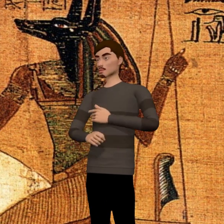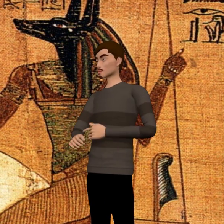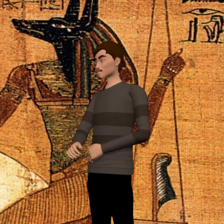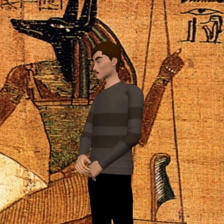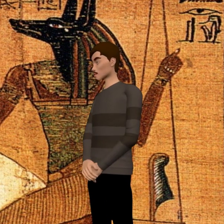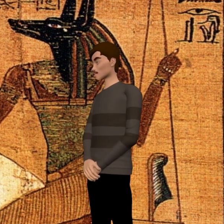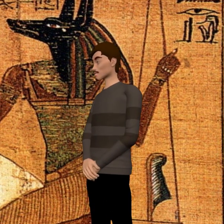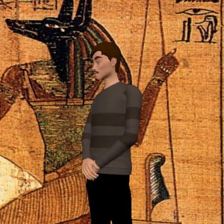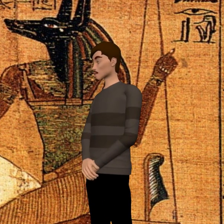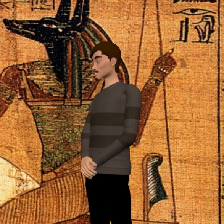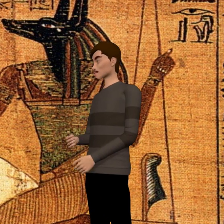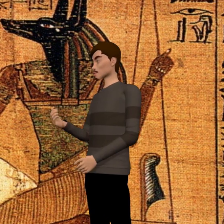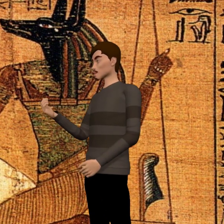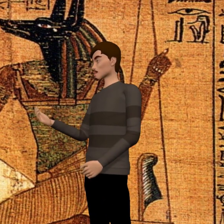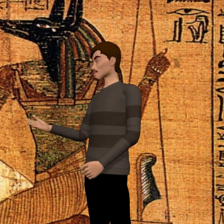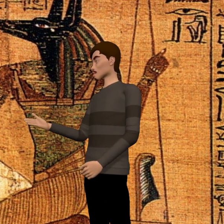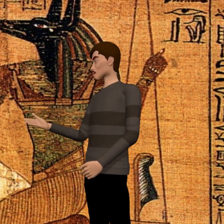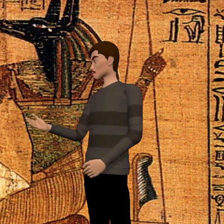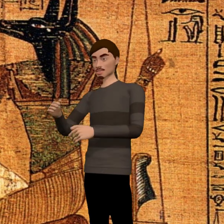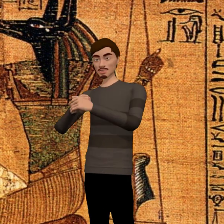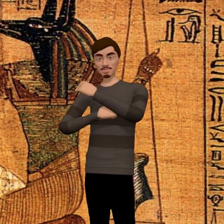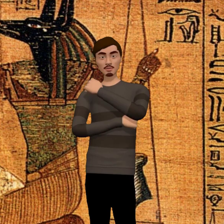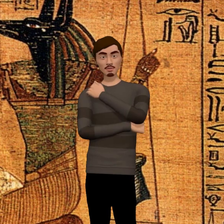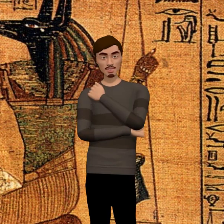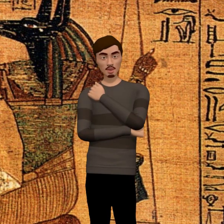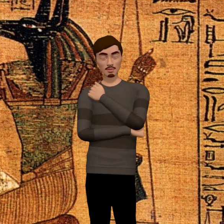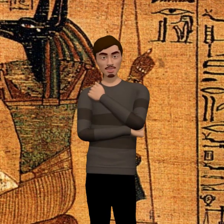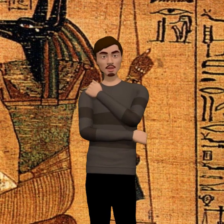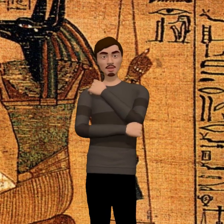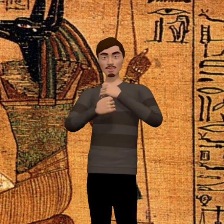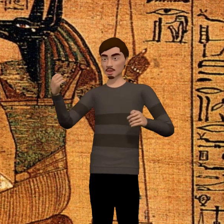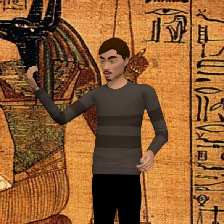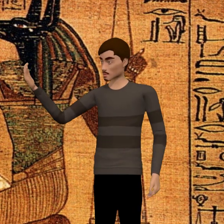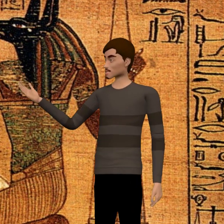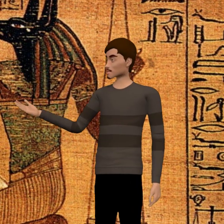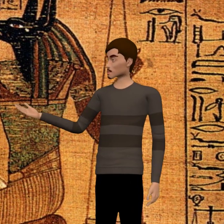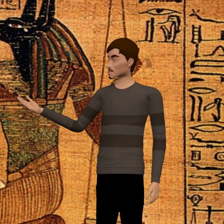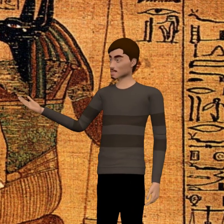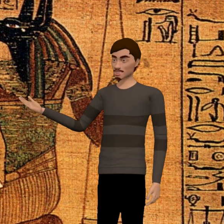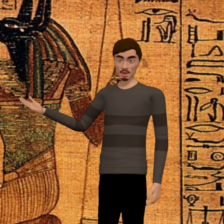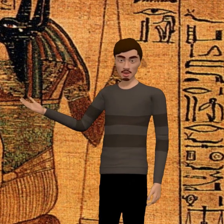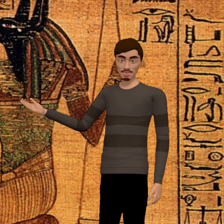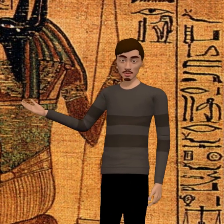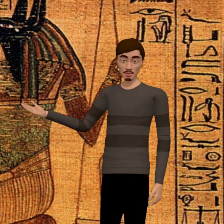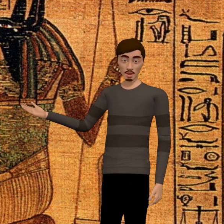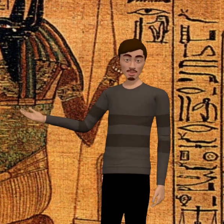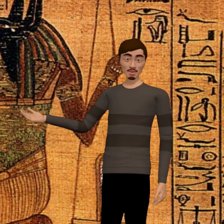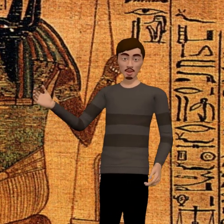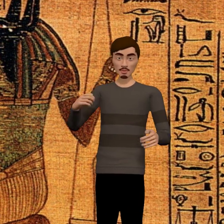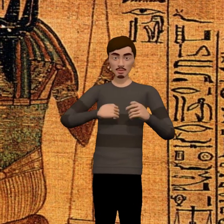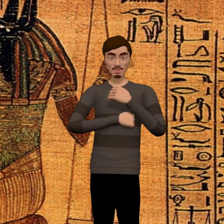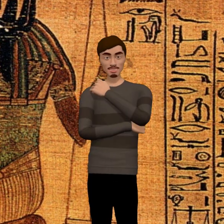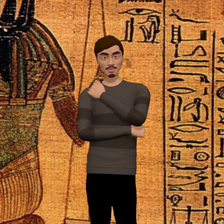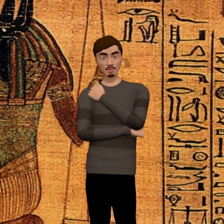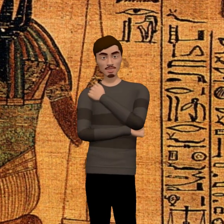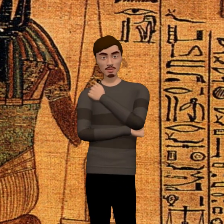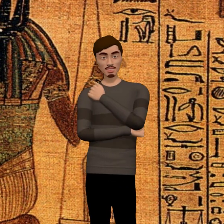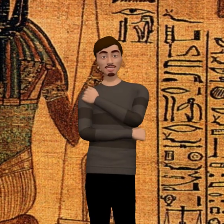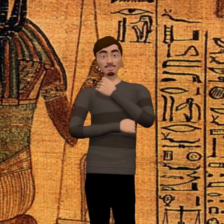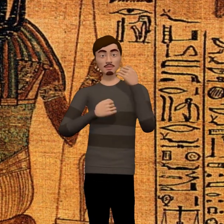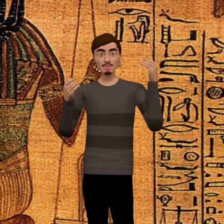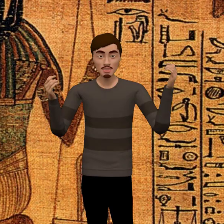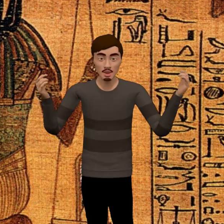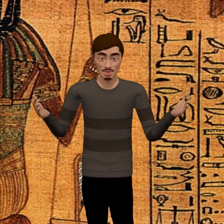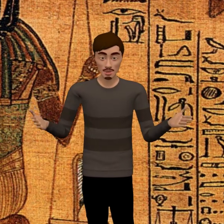of justice. Otherwise the heart became heavy, because of the mortal sins committed during life, and its plate